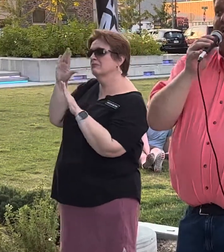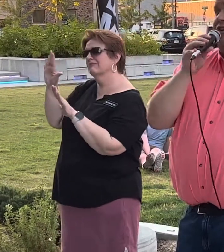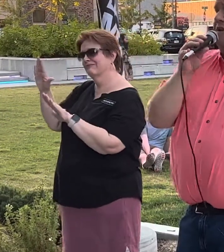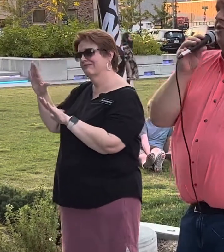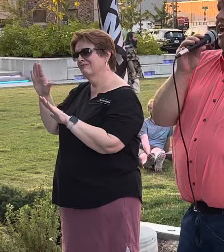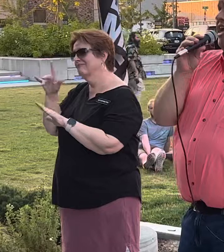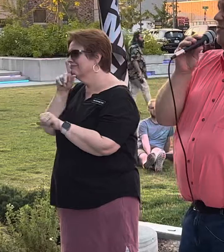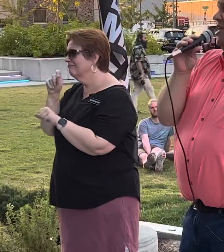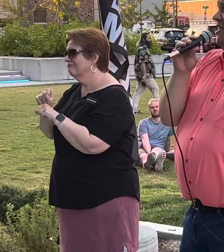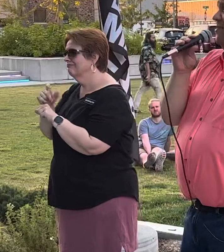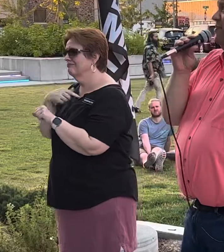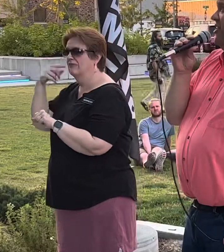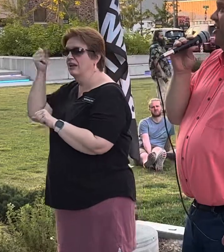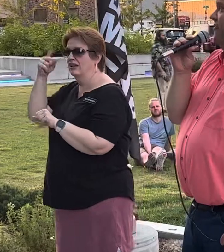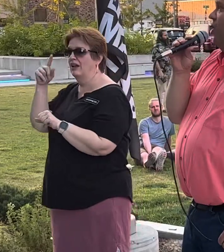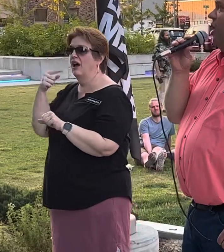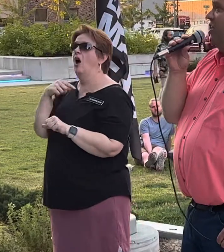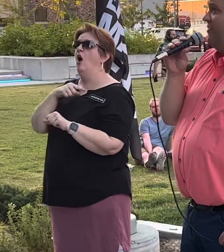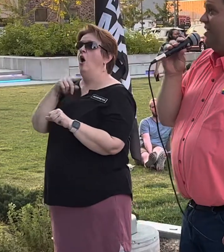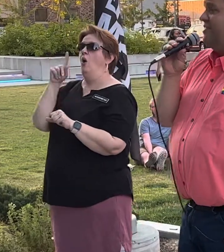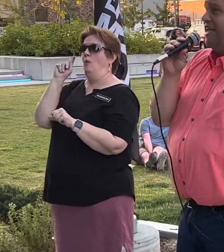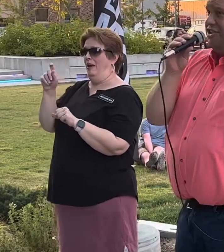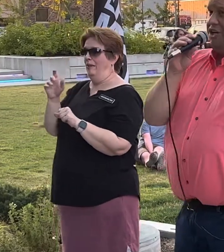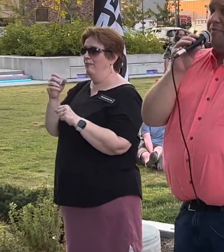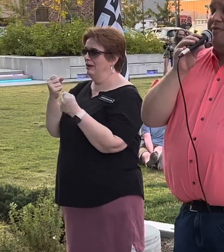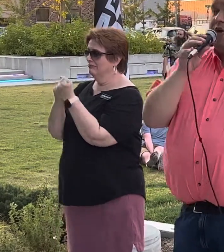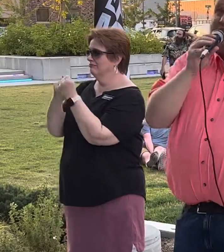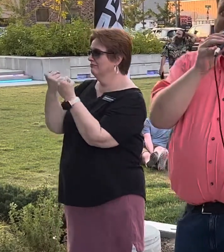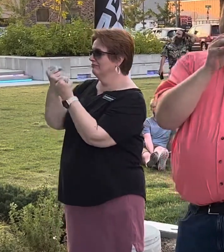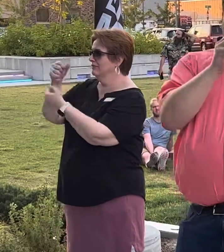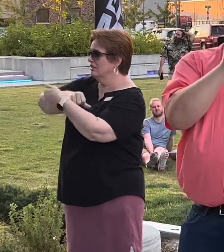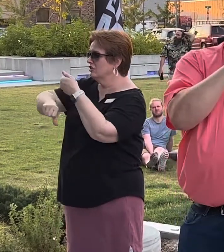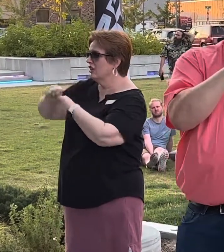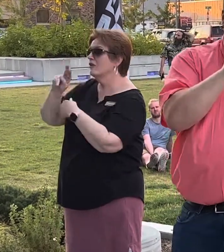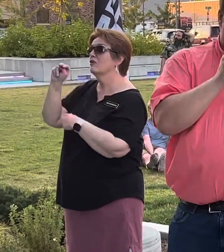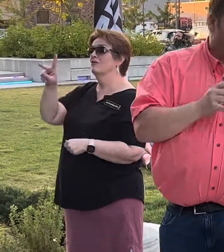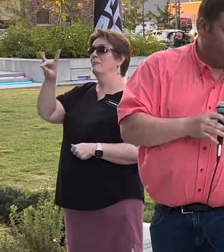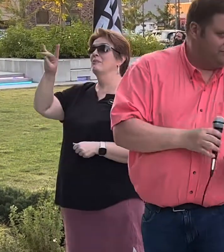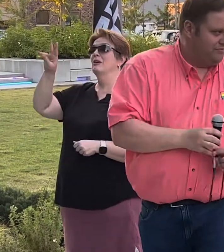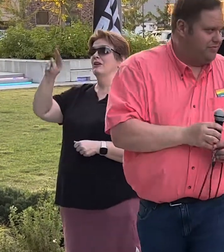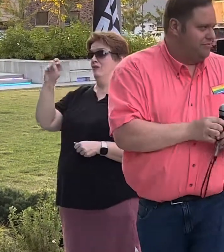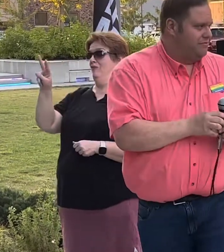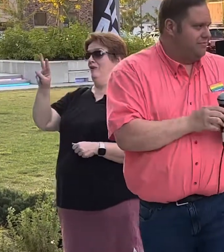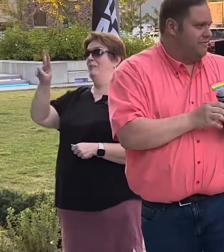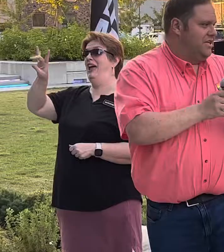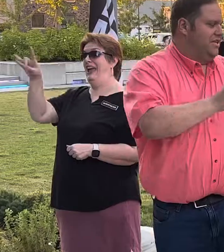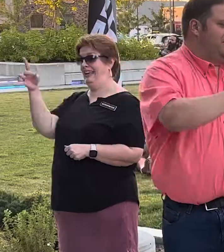other, and on November 8th, we need to be there for all of us and show up and vote. Thank you so much.